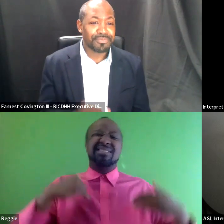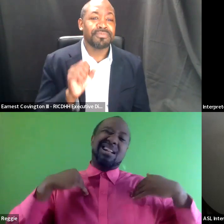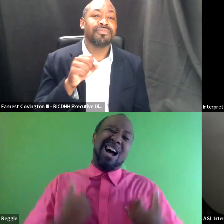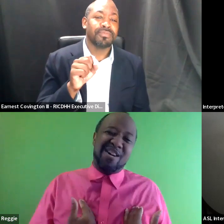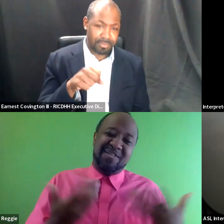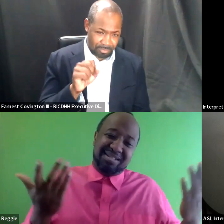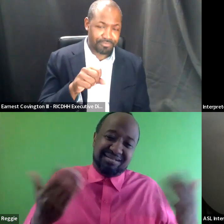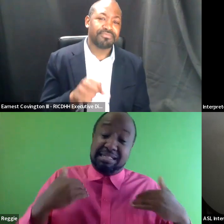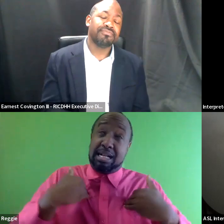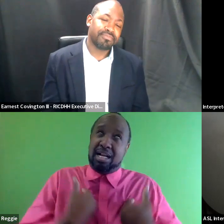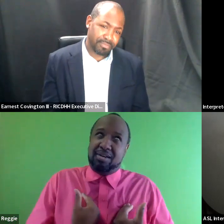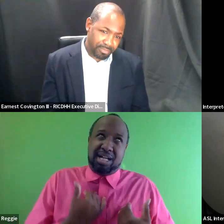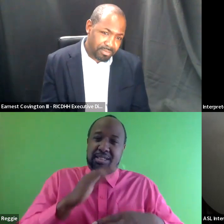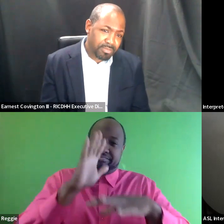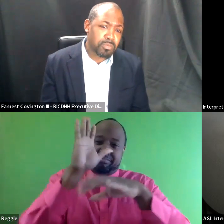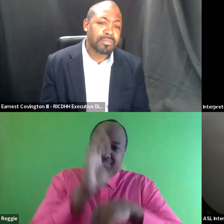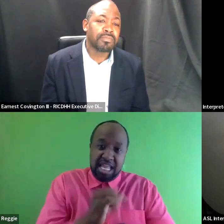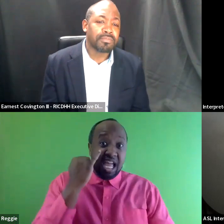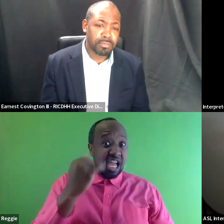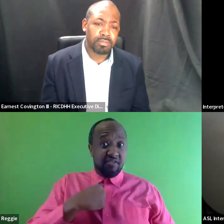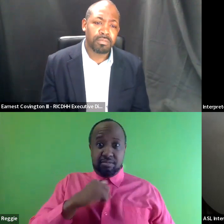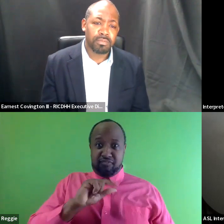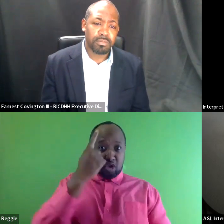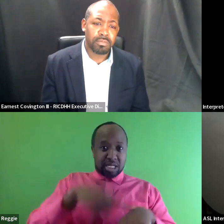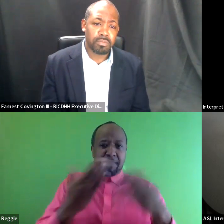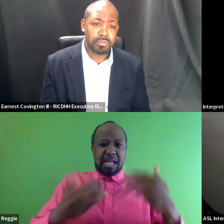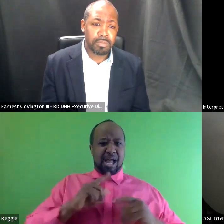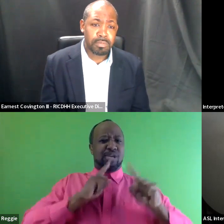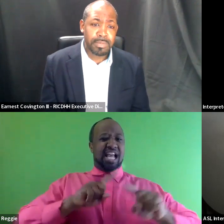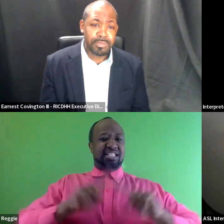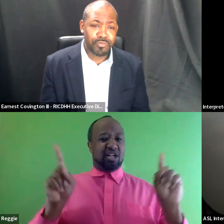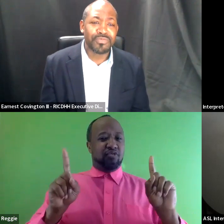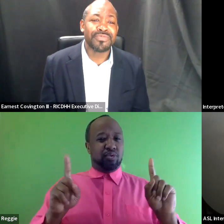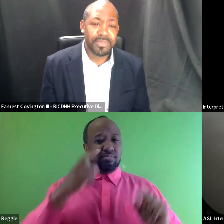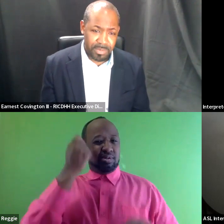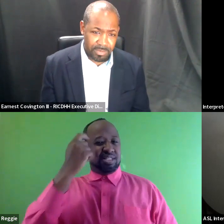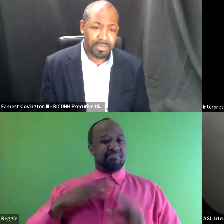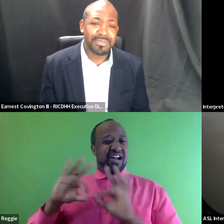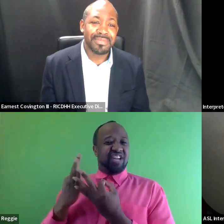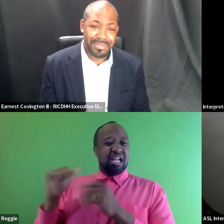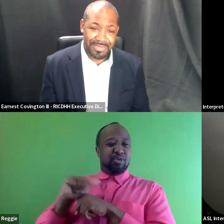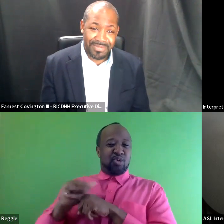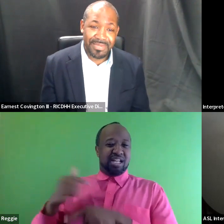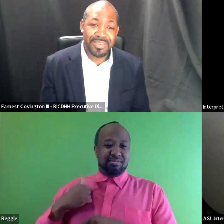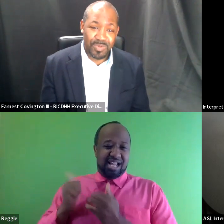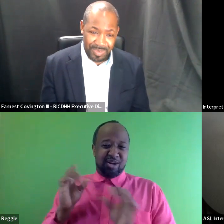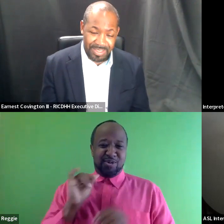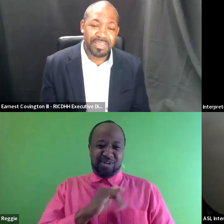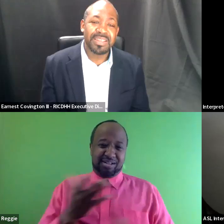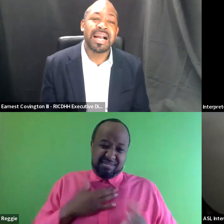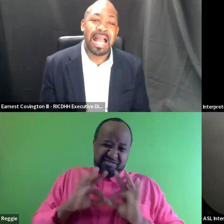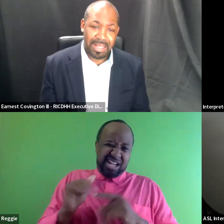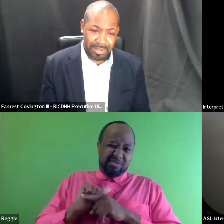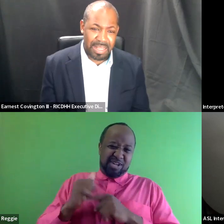calm. I'm used to that. This ain't new. I'm tired of it, but I'm used to it. Ain't my first time. My first time I,